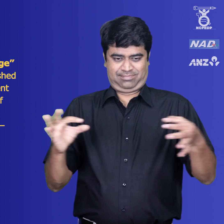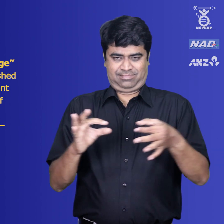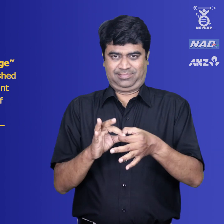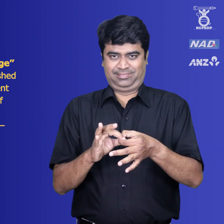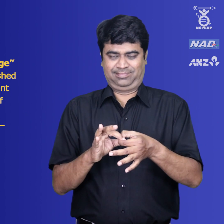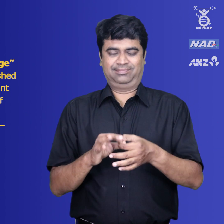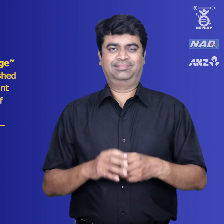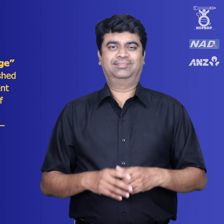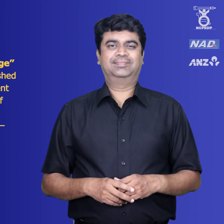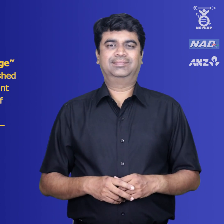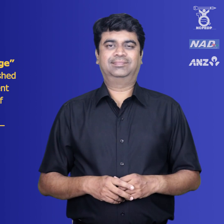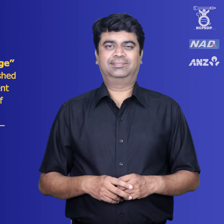with disabilities.